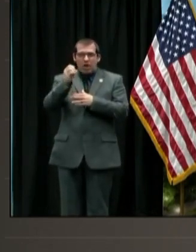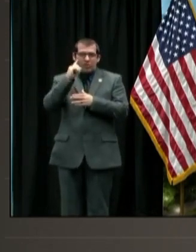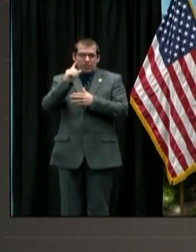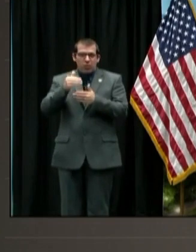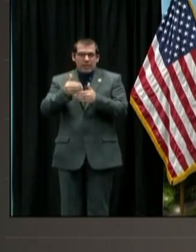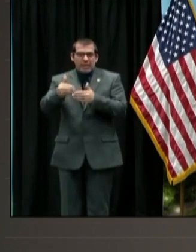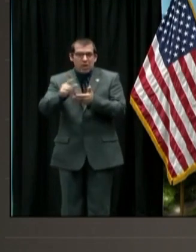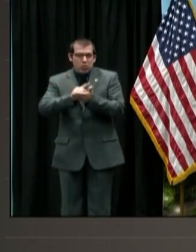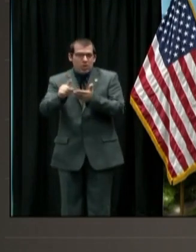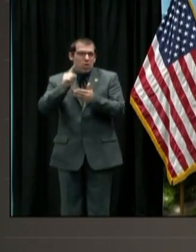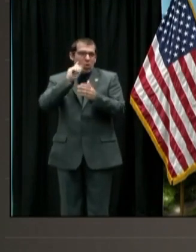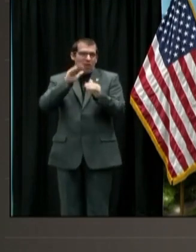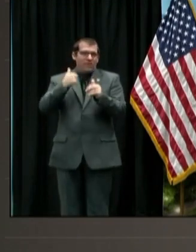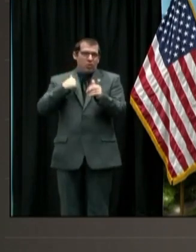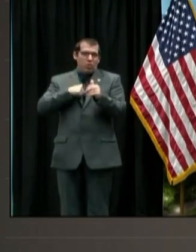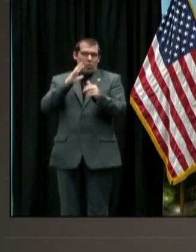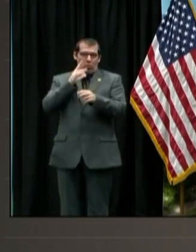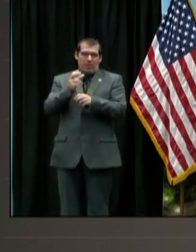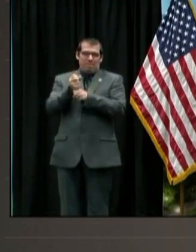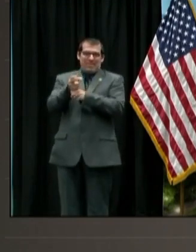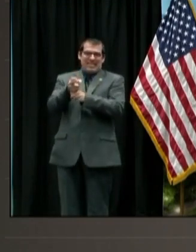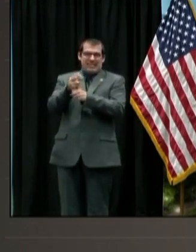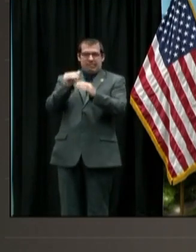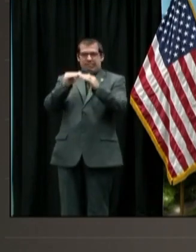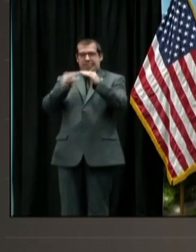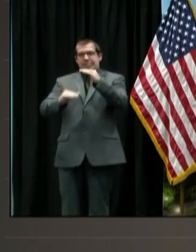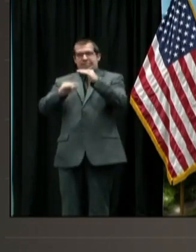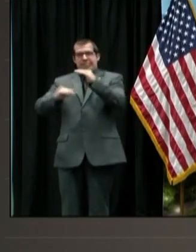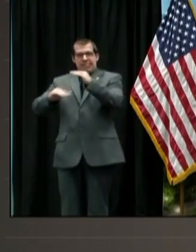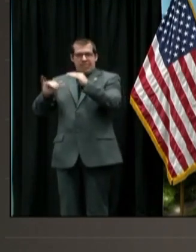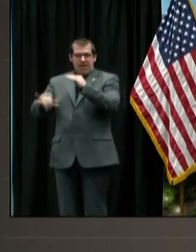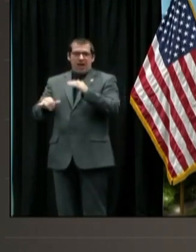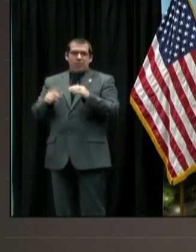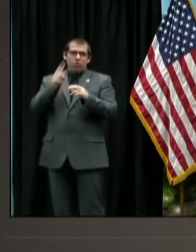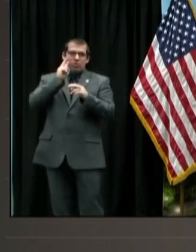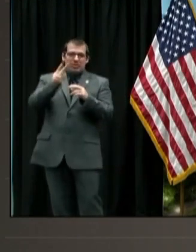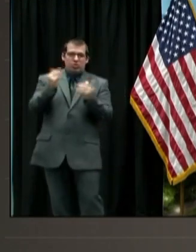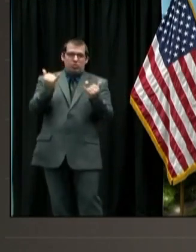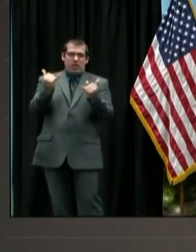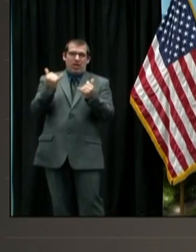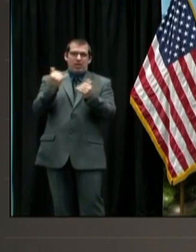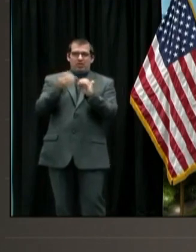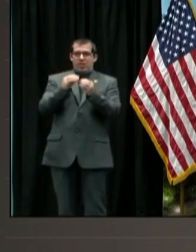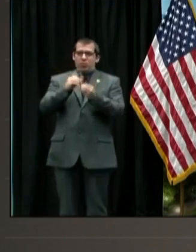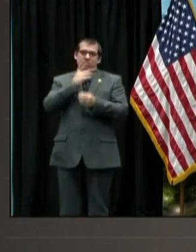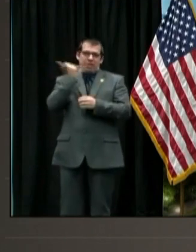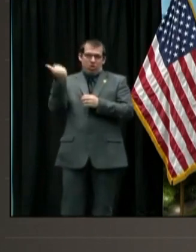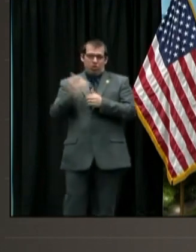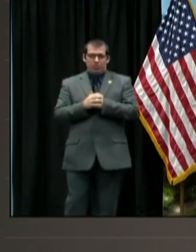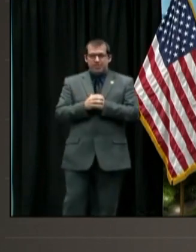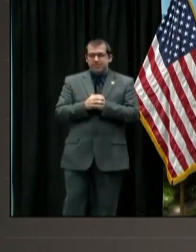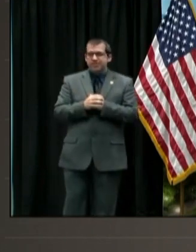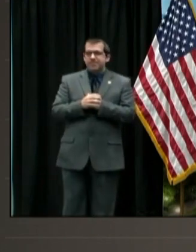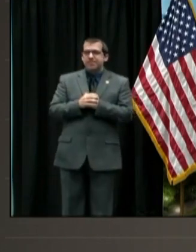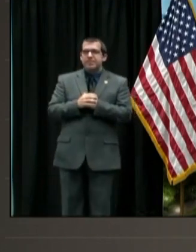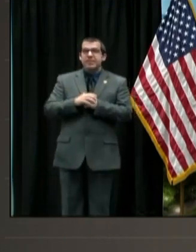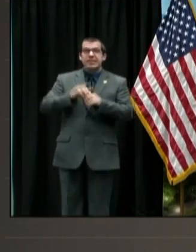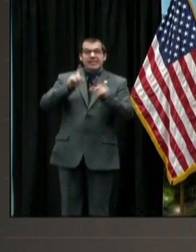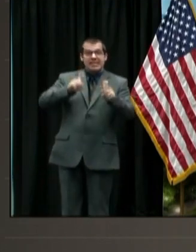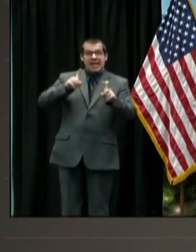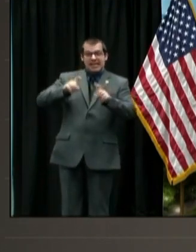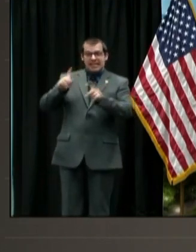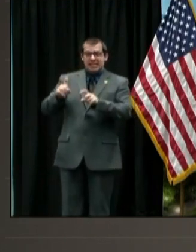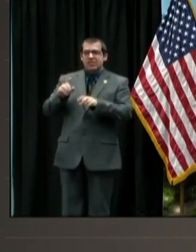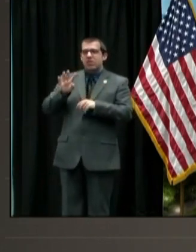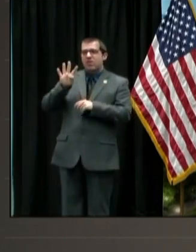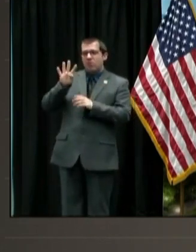we'll see. Hopefully we'll beat that, but you can see that today's numbers were better. In terms of testing, we